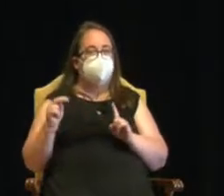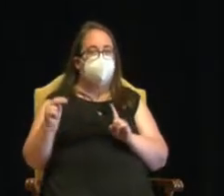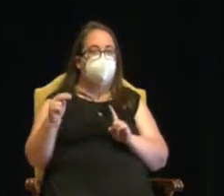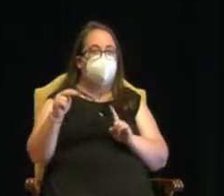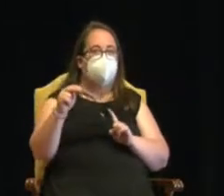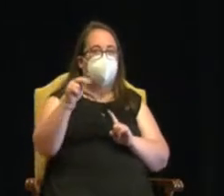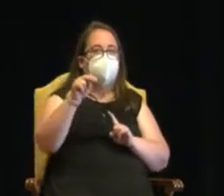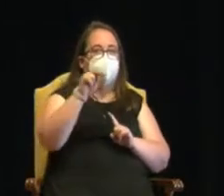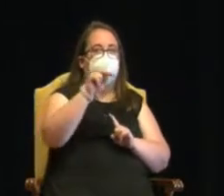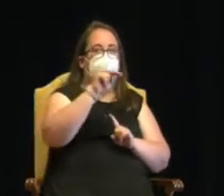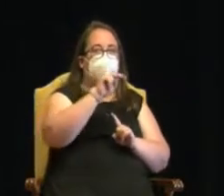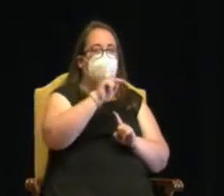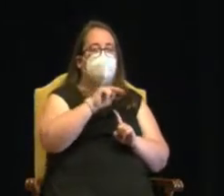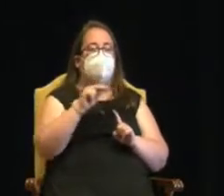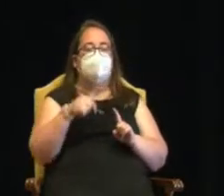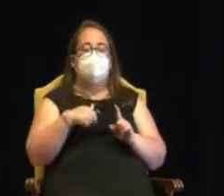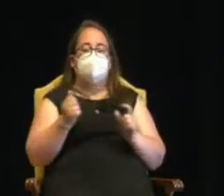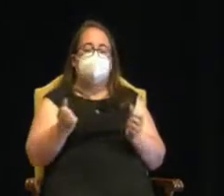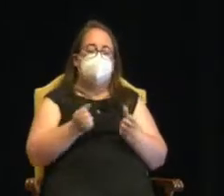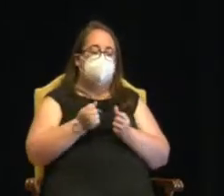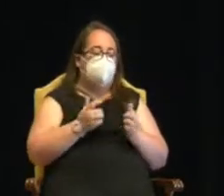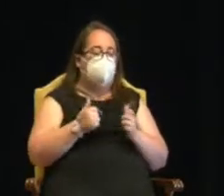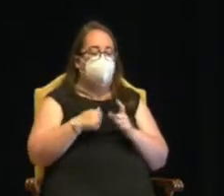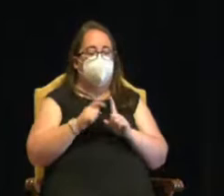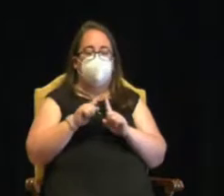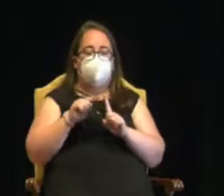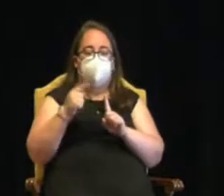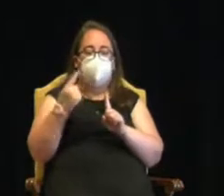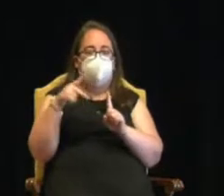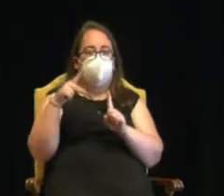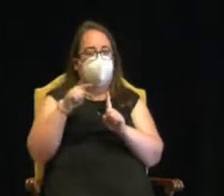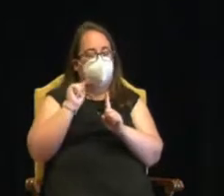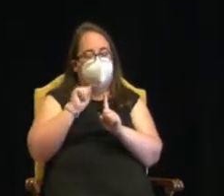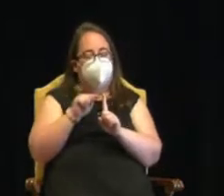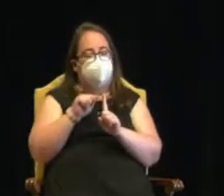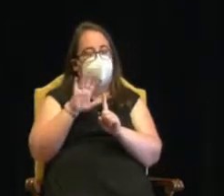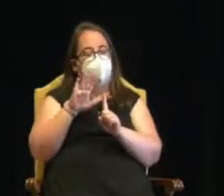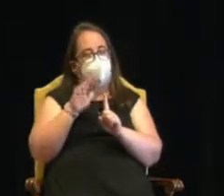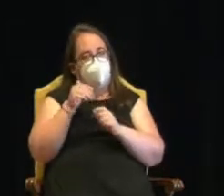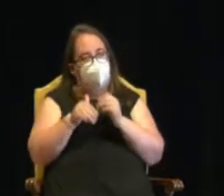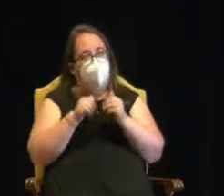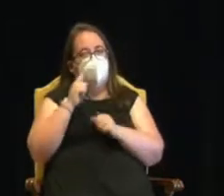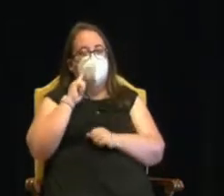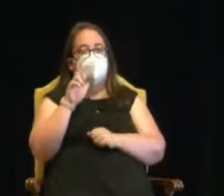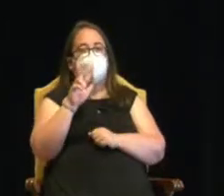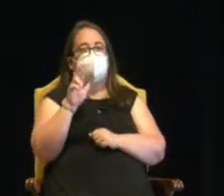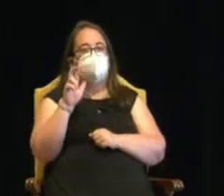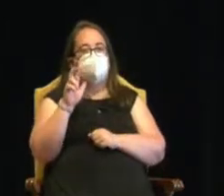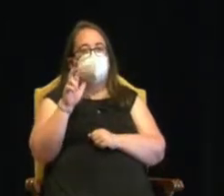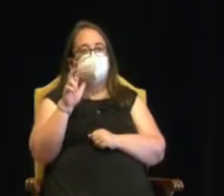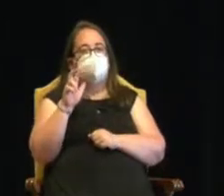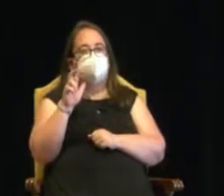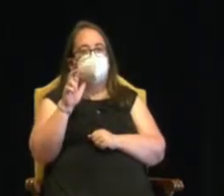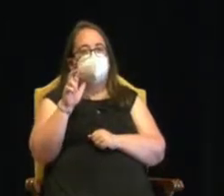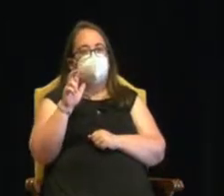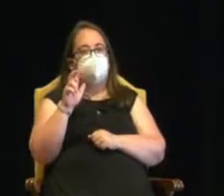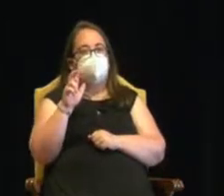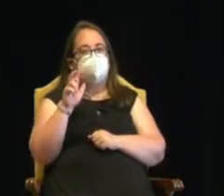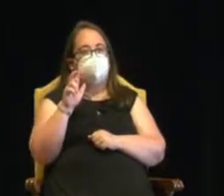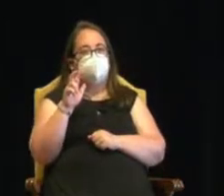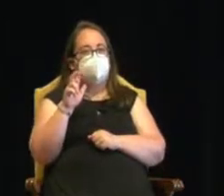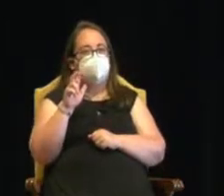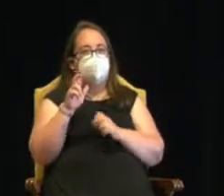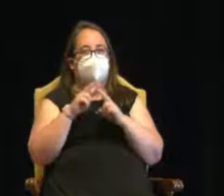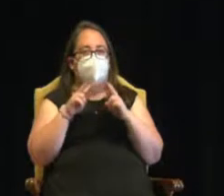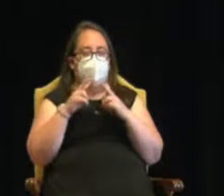was exhausted. I was like, I just want to be in one person's head for 300 very narrow claustrophobic